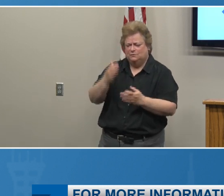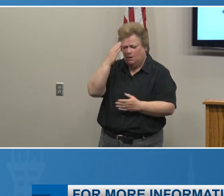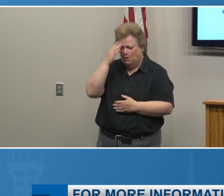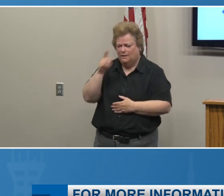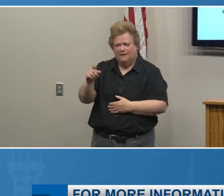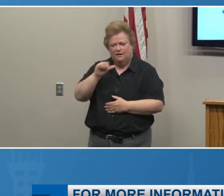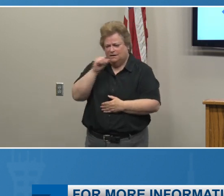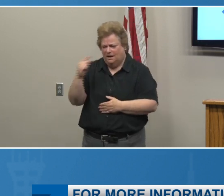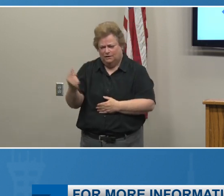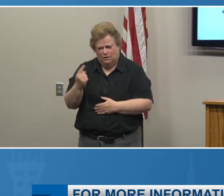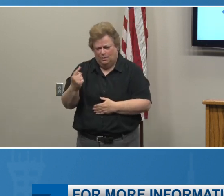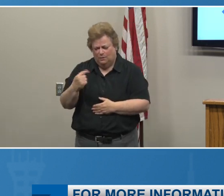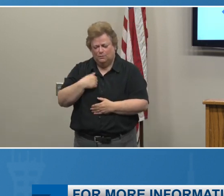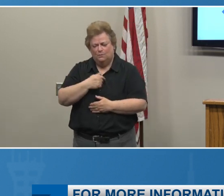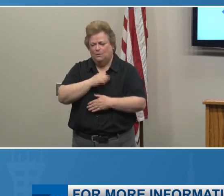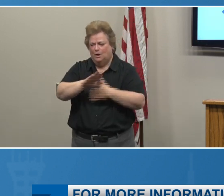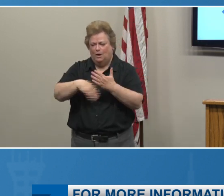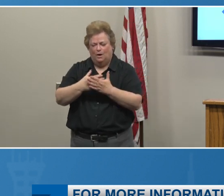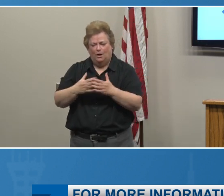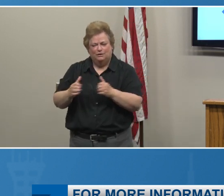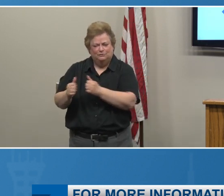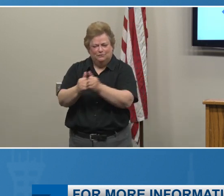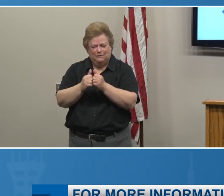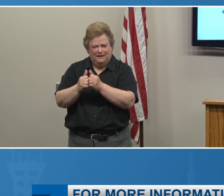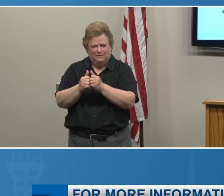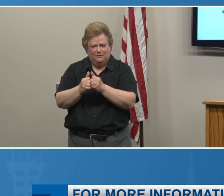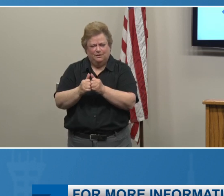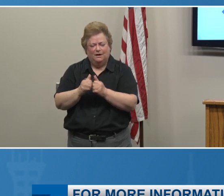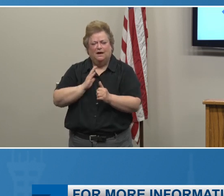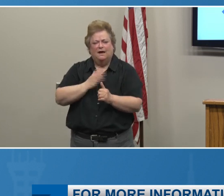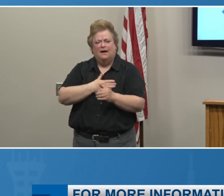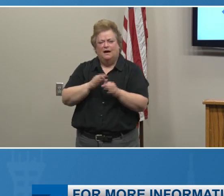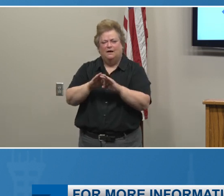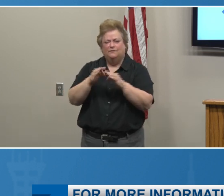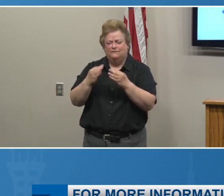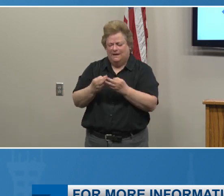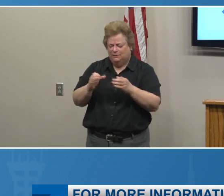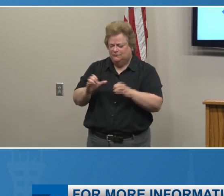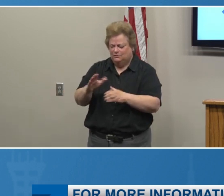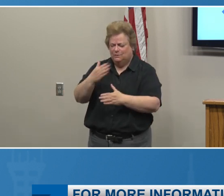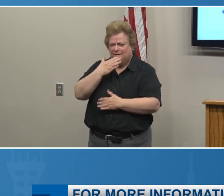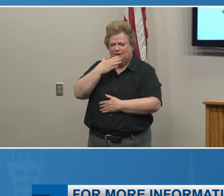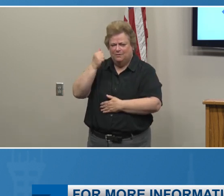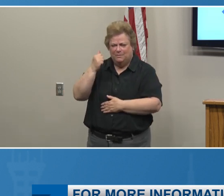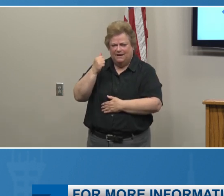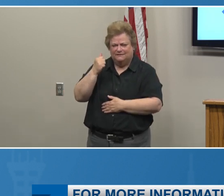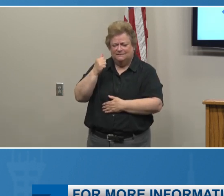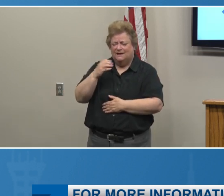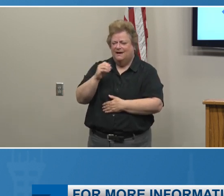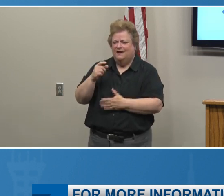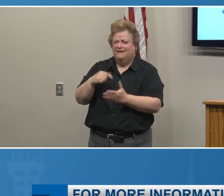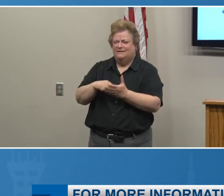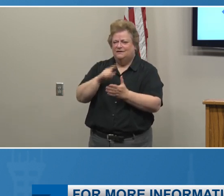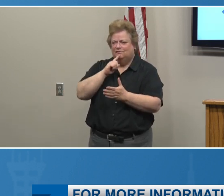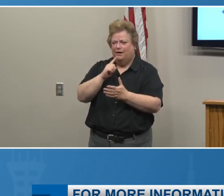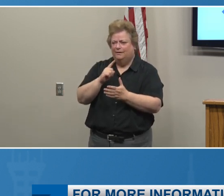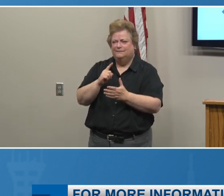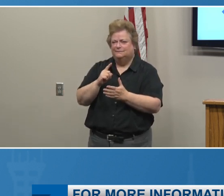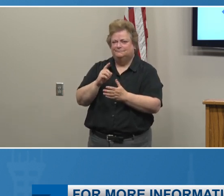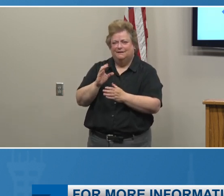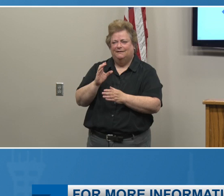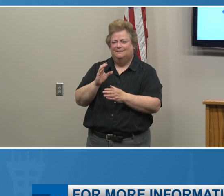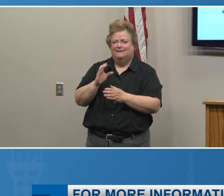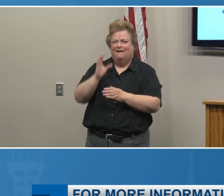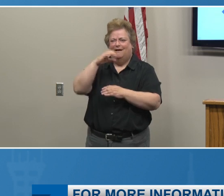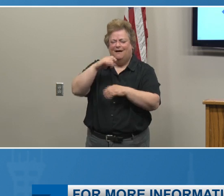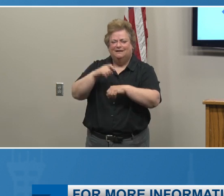we are all in this together and as I mentioned our families are doing their best and these are unprecedented times to Bri and they